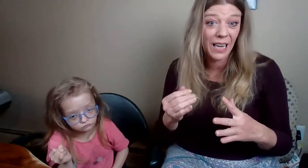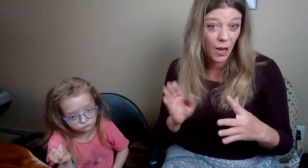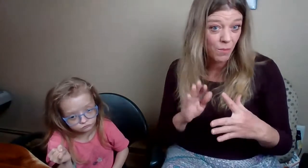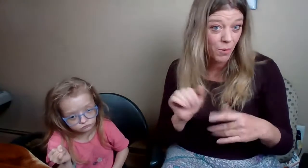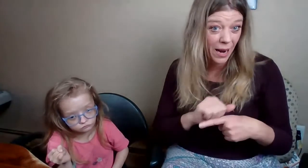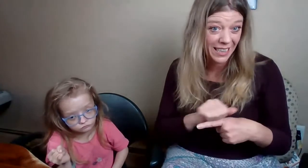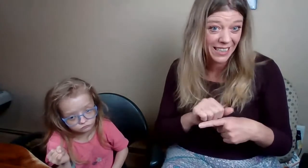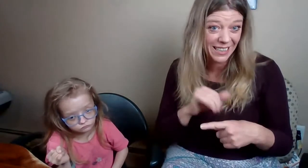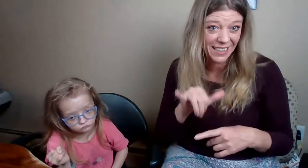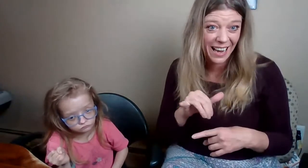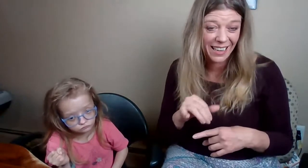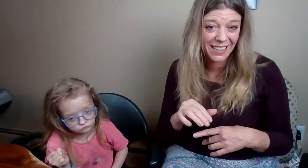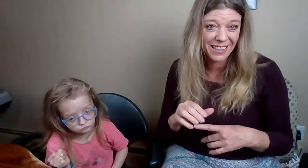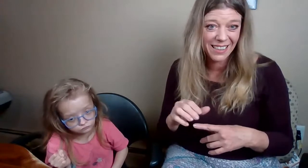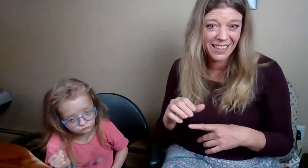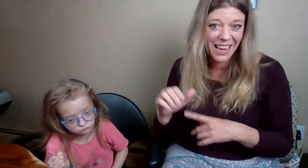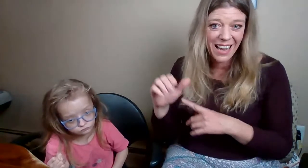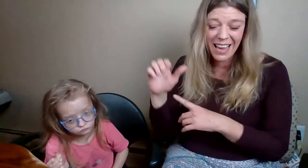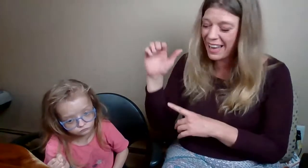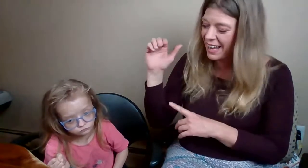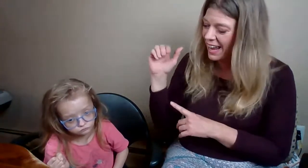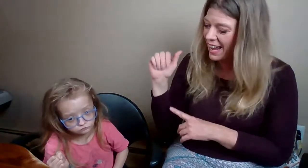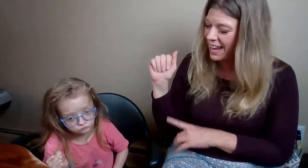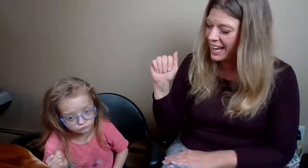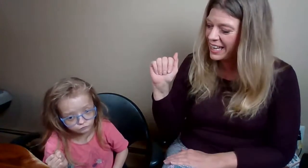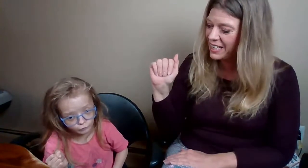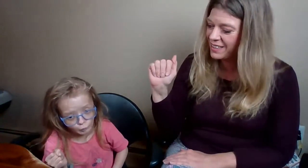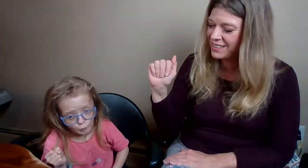and practice that. A.